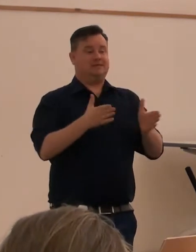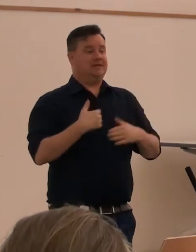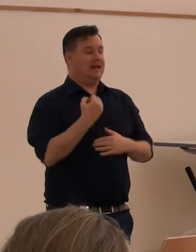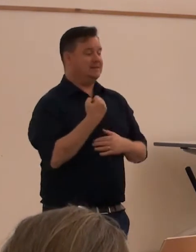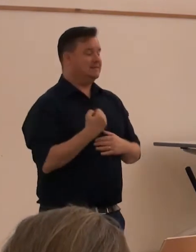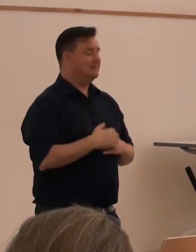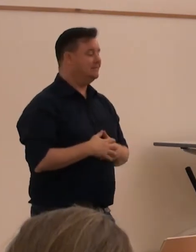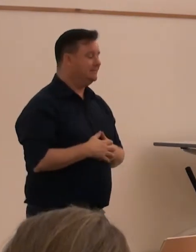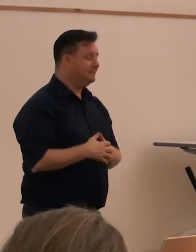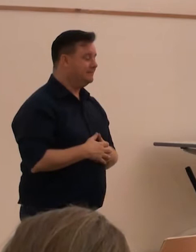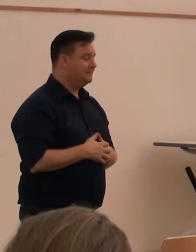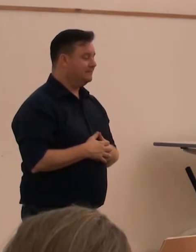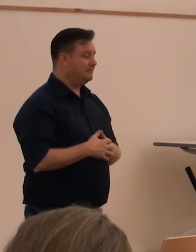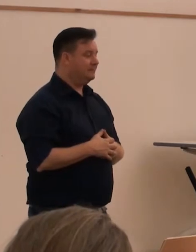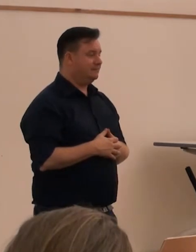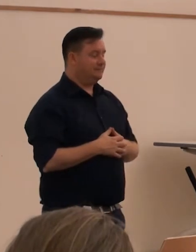hospital.